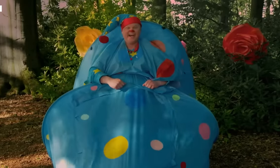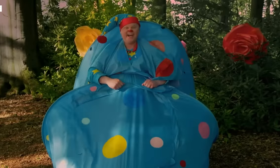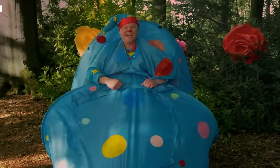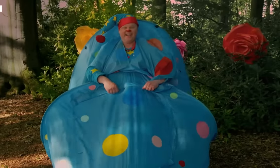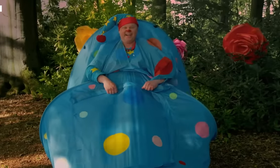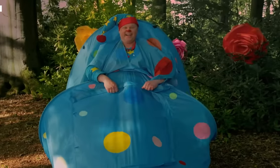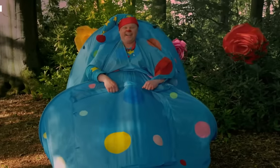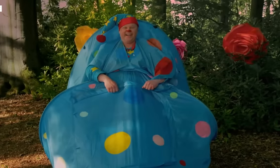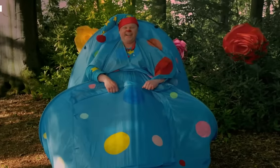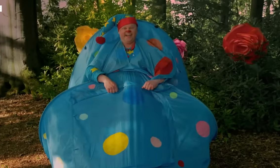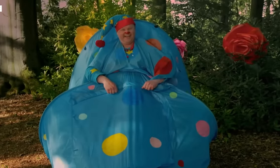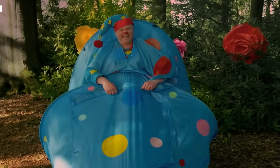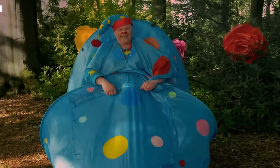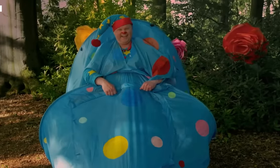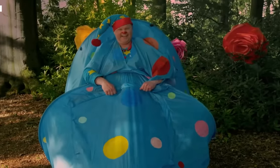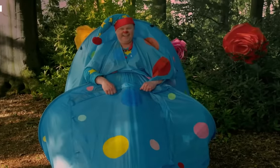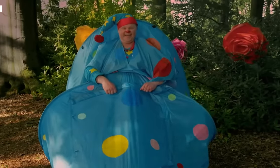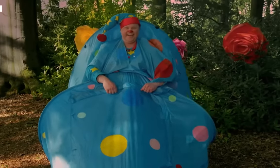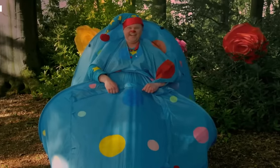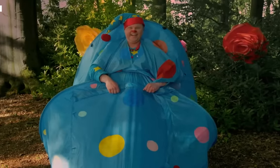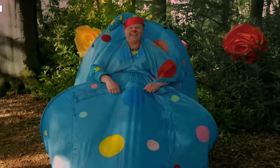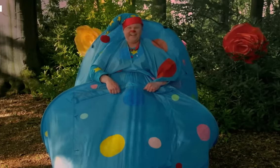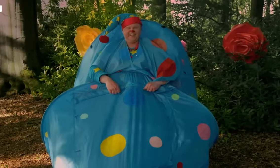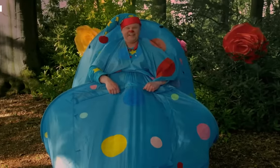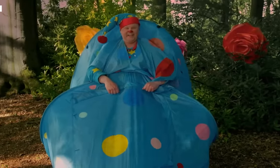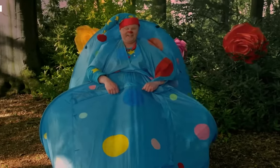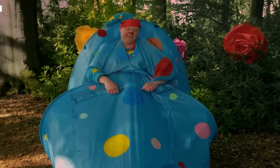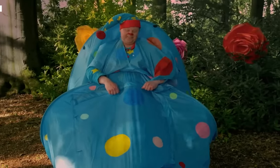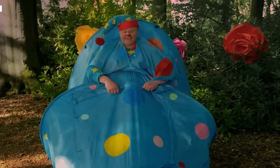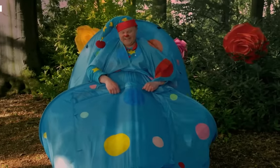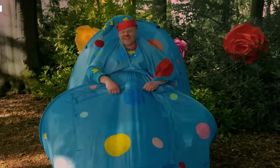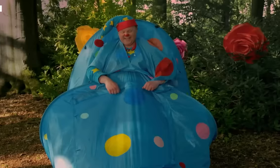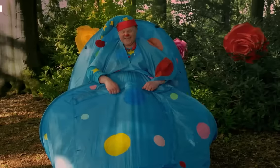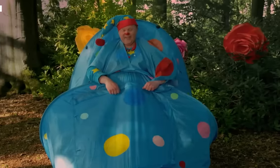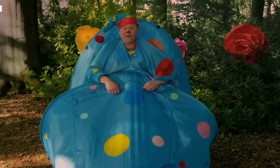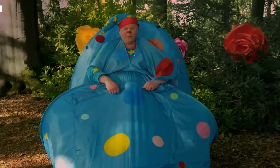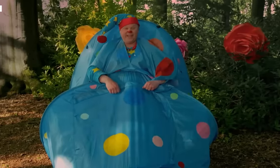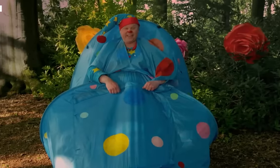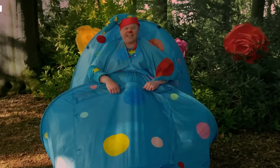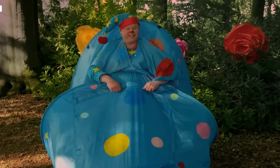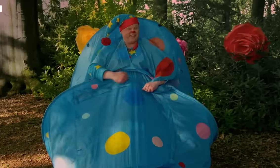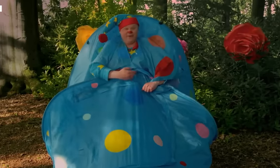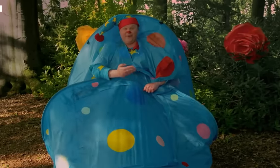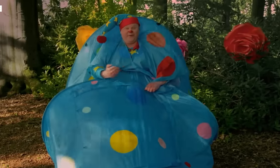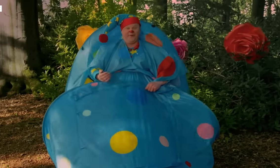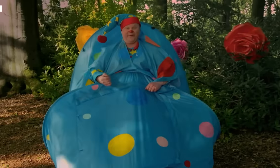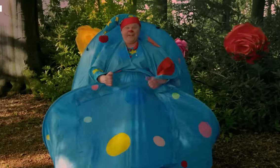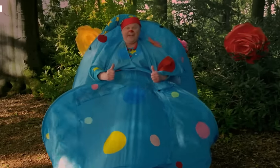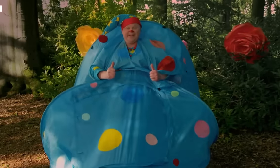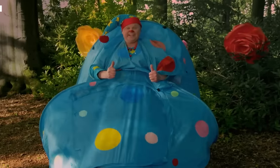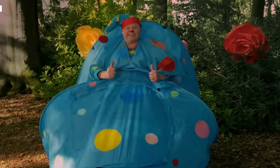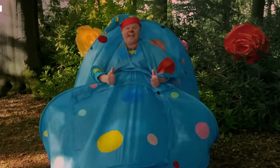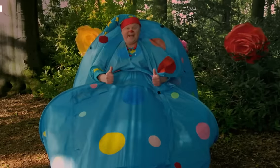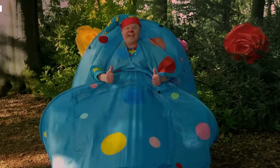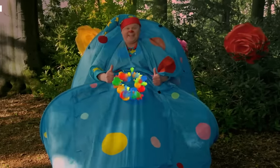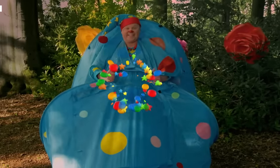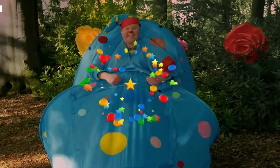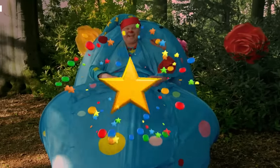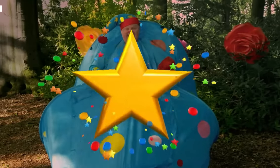Mr Tumble. We think you're a star. We think that you're all shining